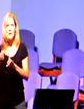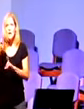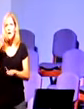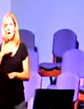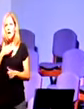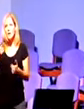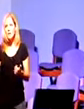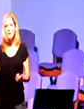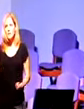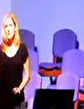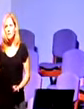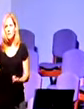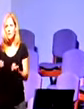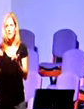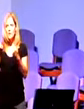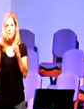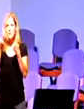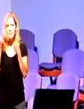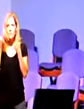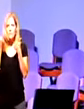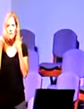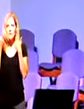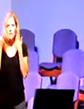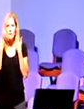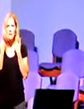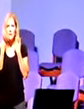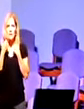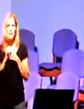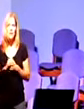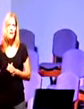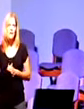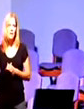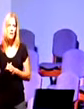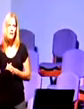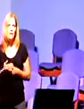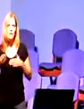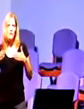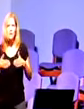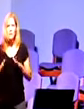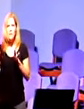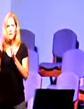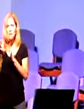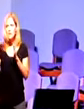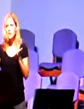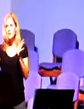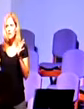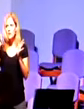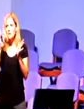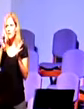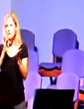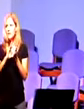blessing out of my life. May